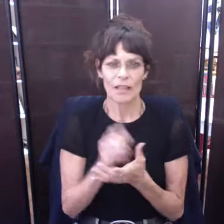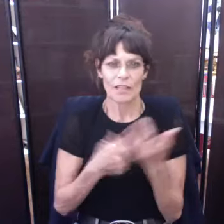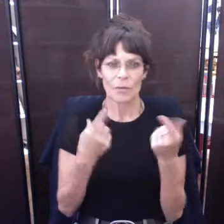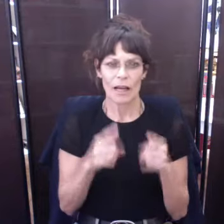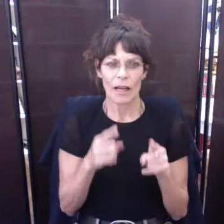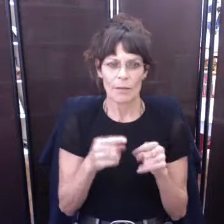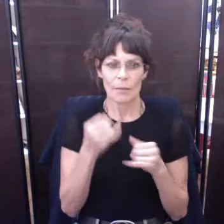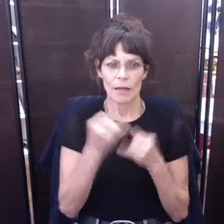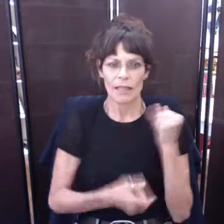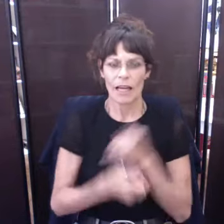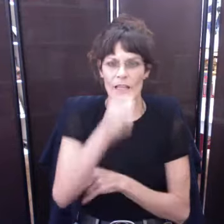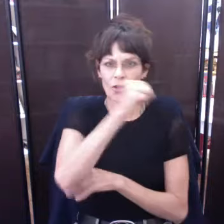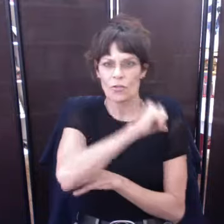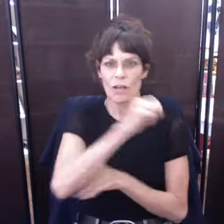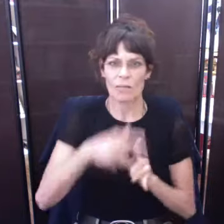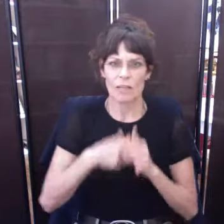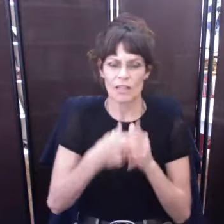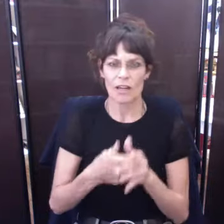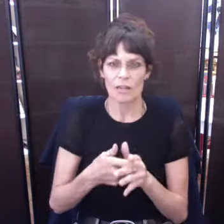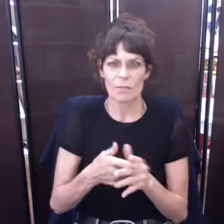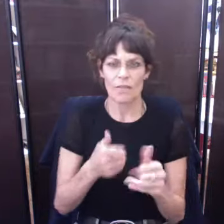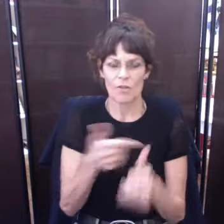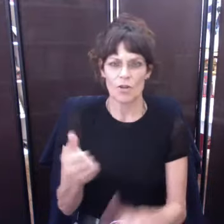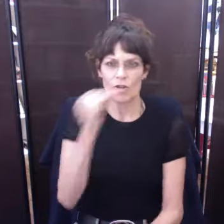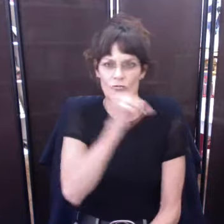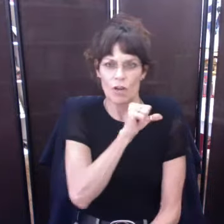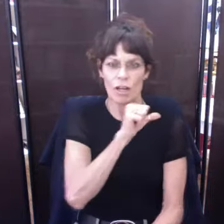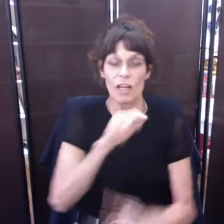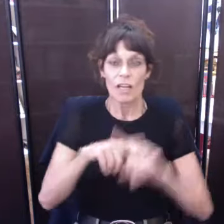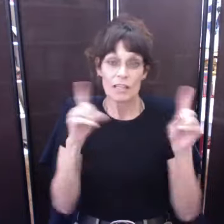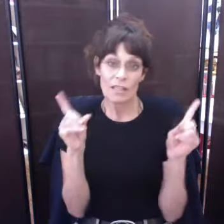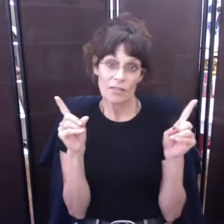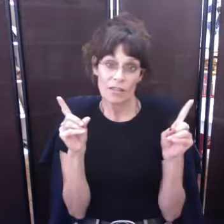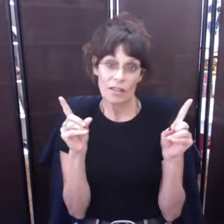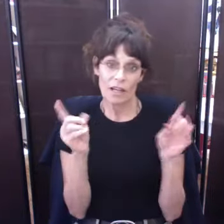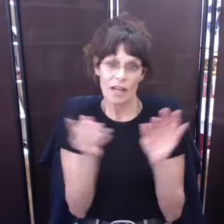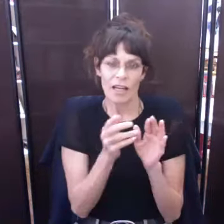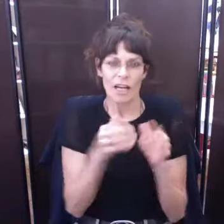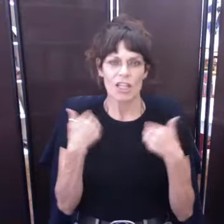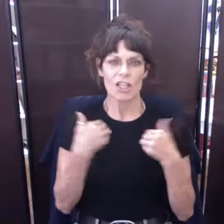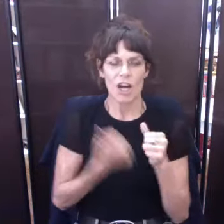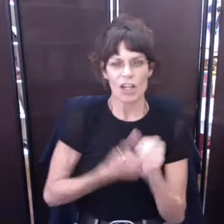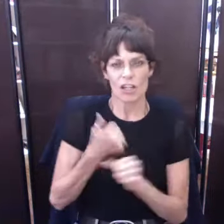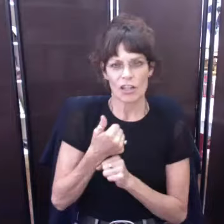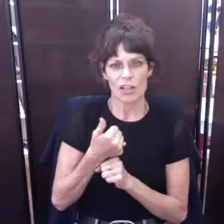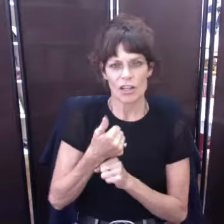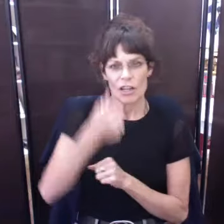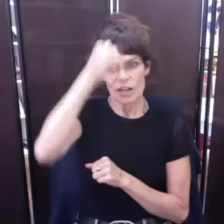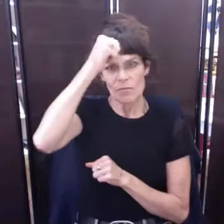drunk, starting my first drunk. And the only difference is that I got younger guys at the end. And well, I had